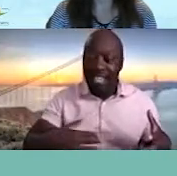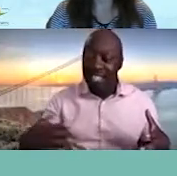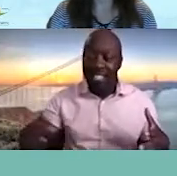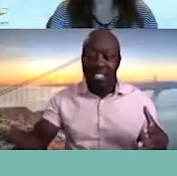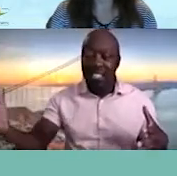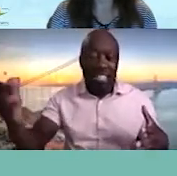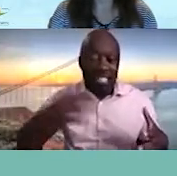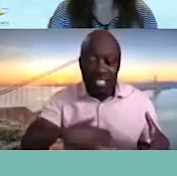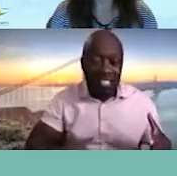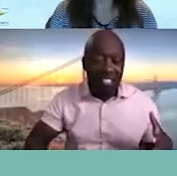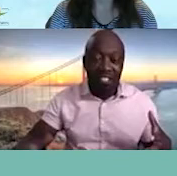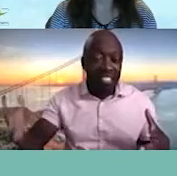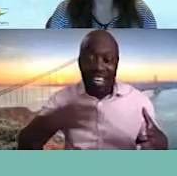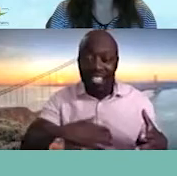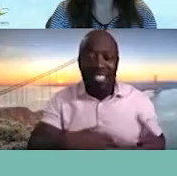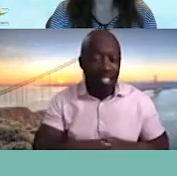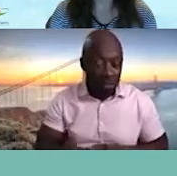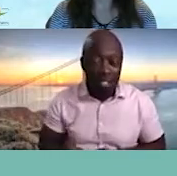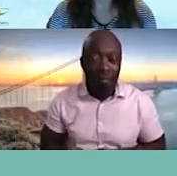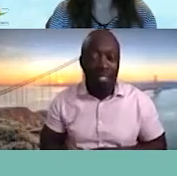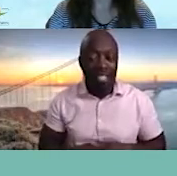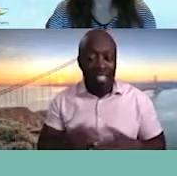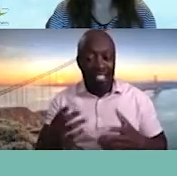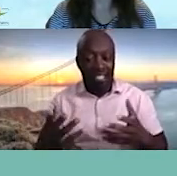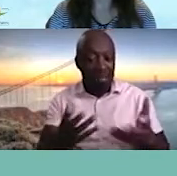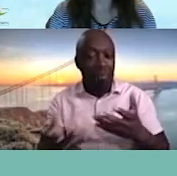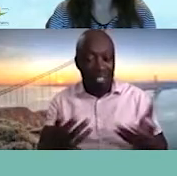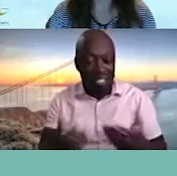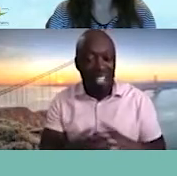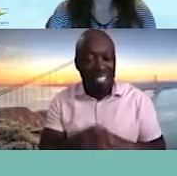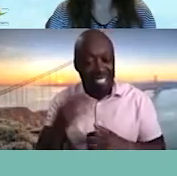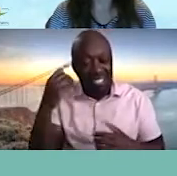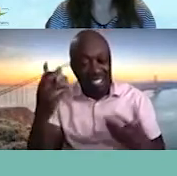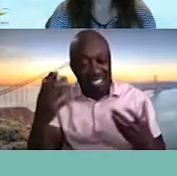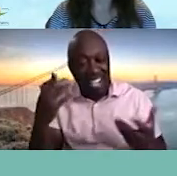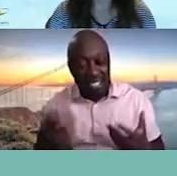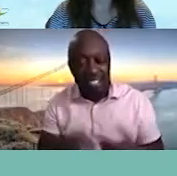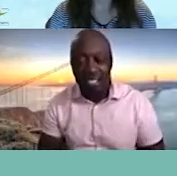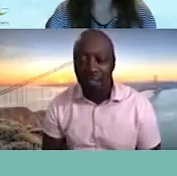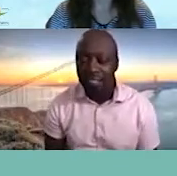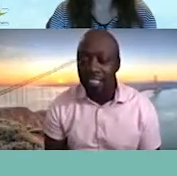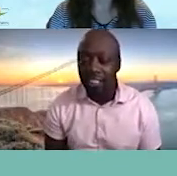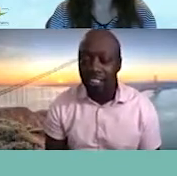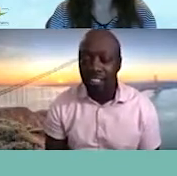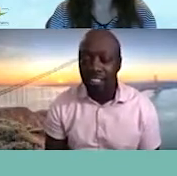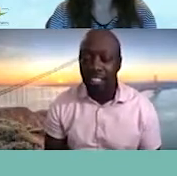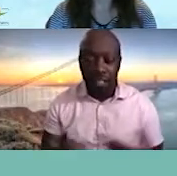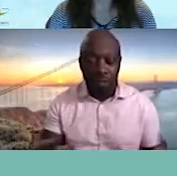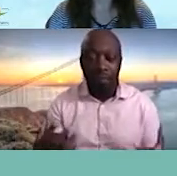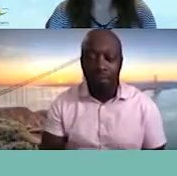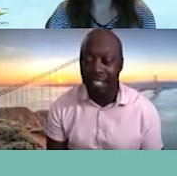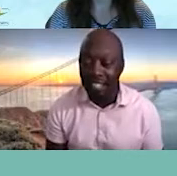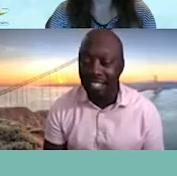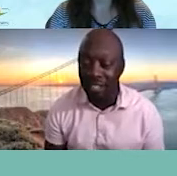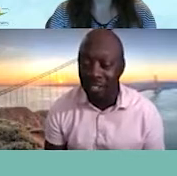include any sitters or nannies, include them in some of these signs and ideas and conversations. Include